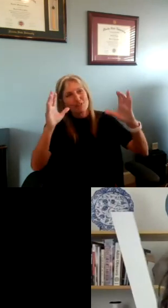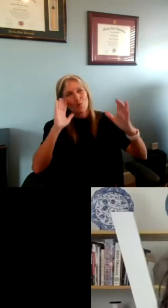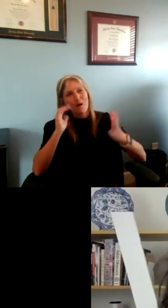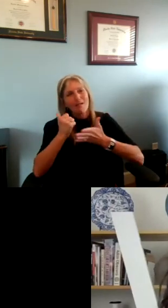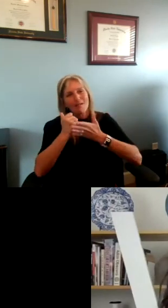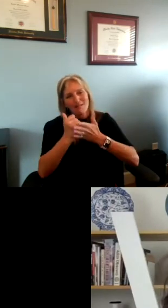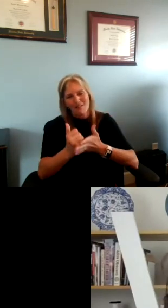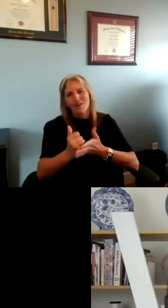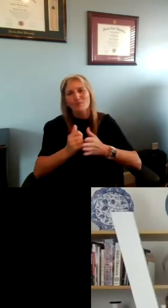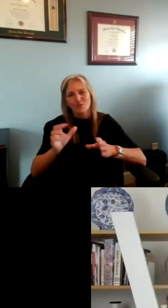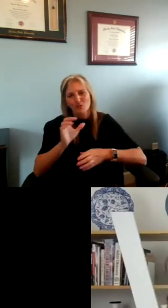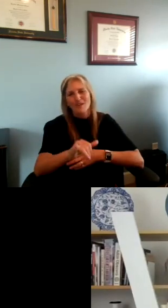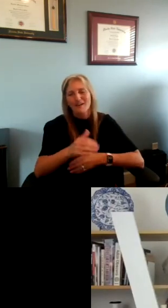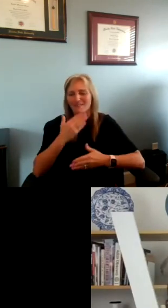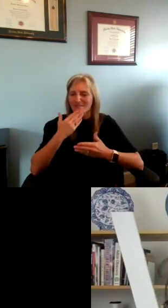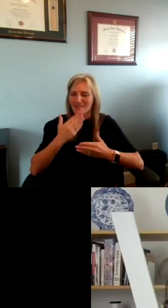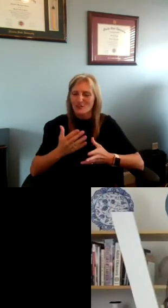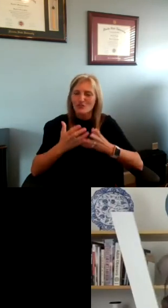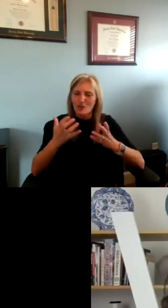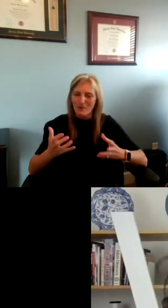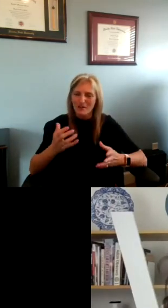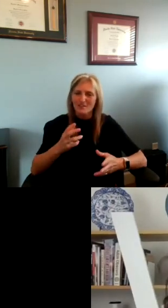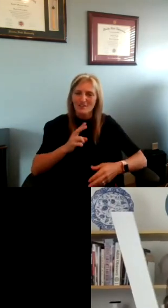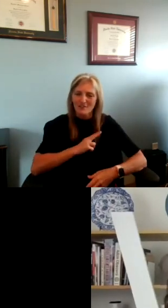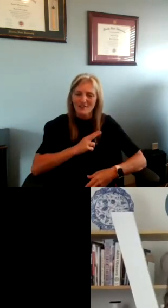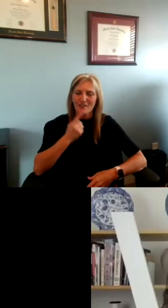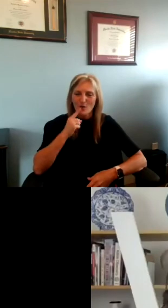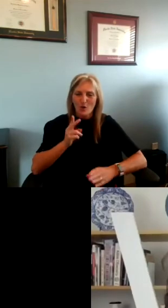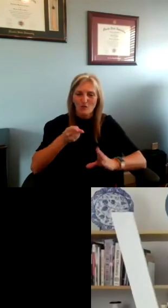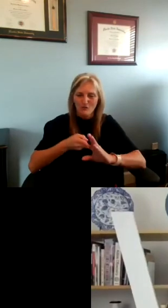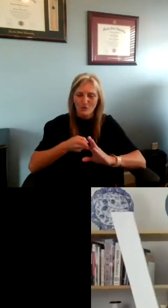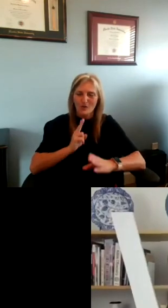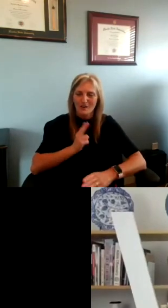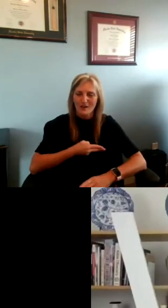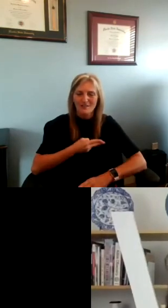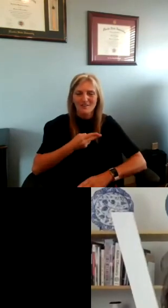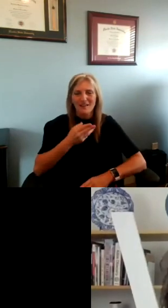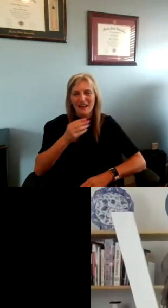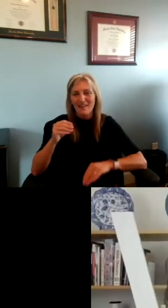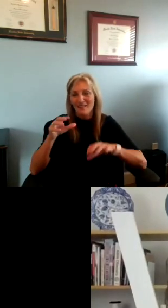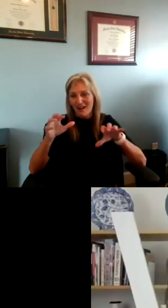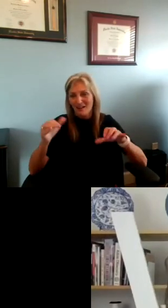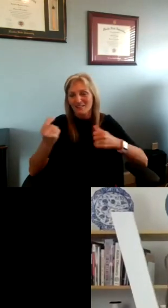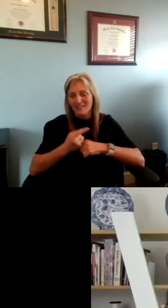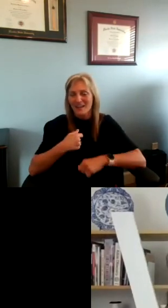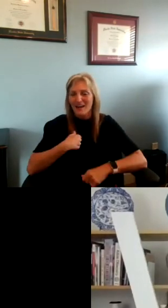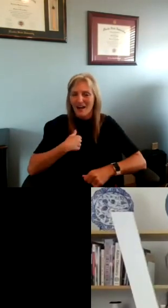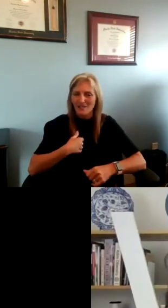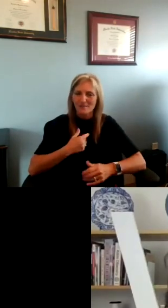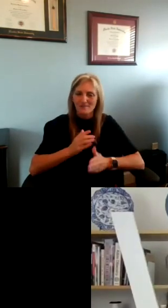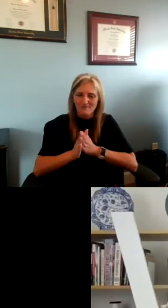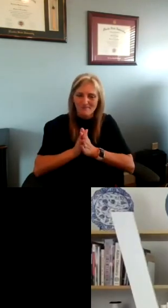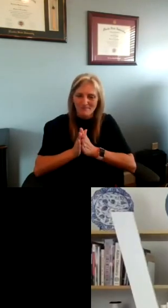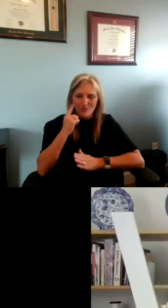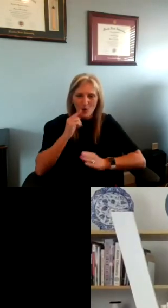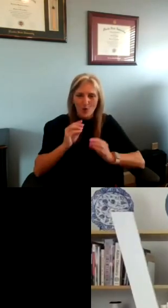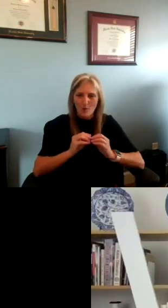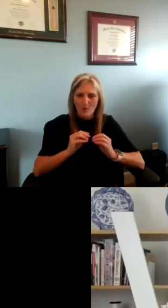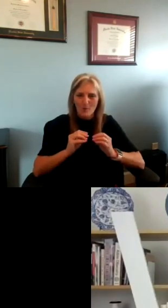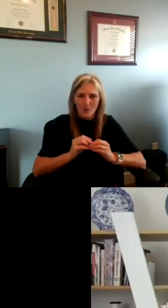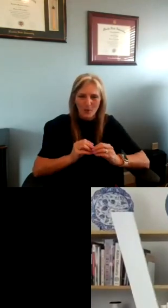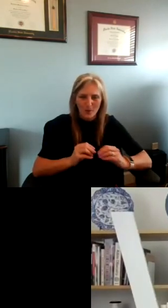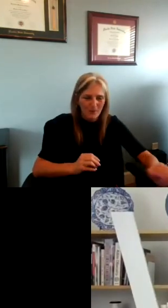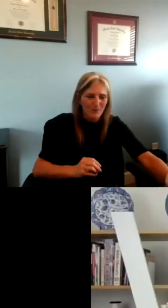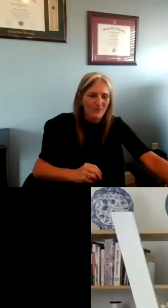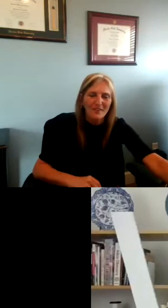it. So thank you so much for joining us and the audience today. And I'm looking forward to more. It was